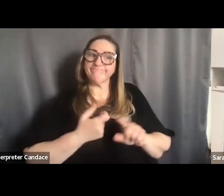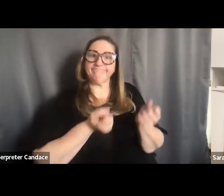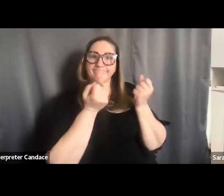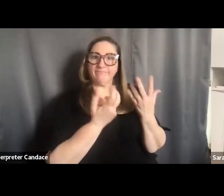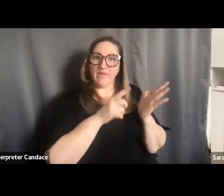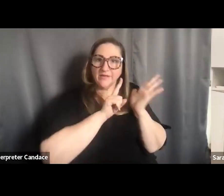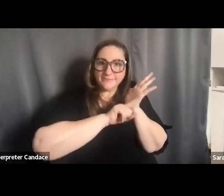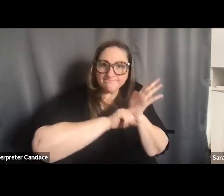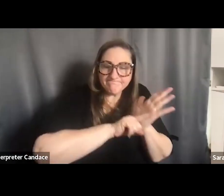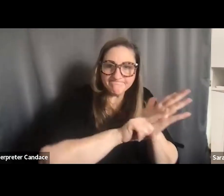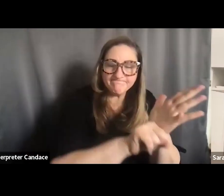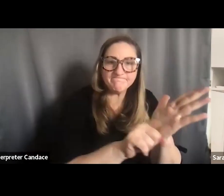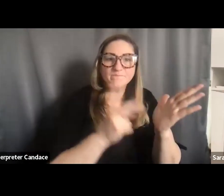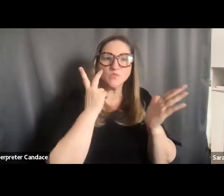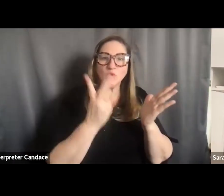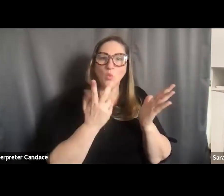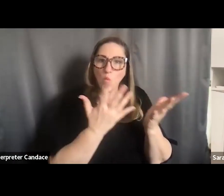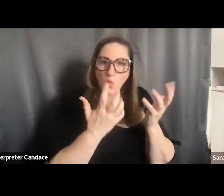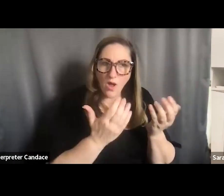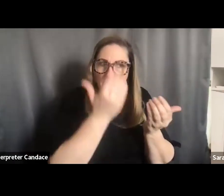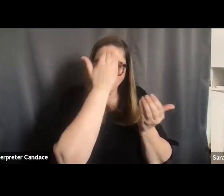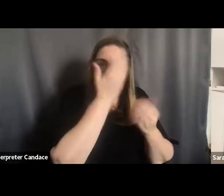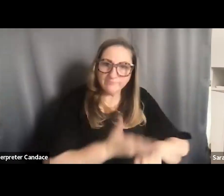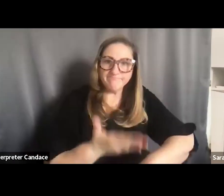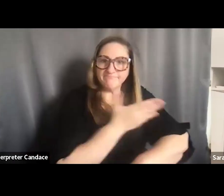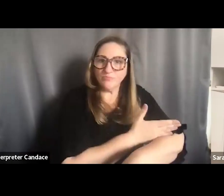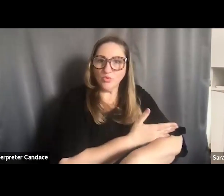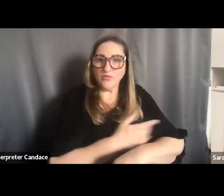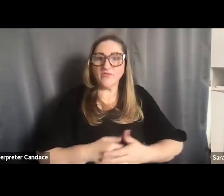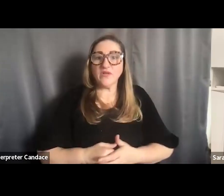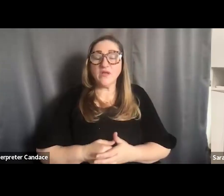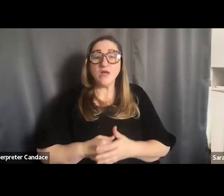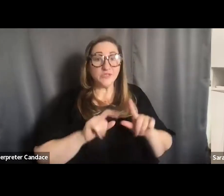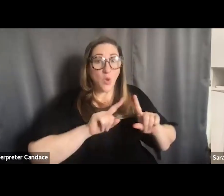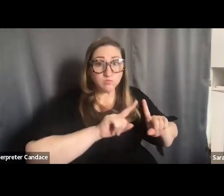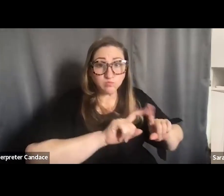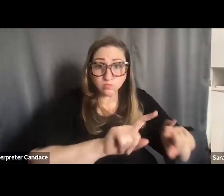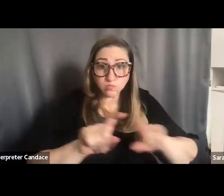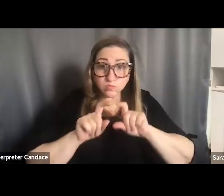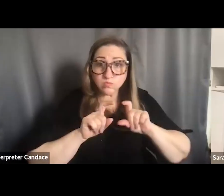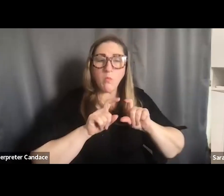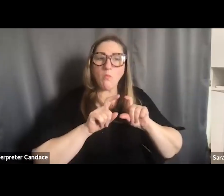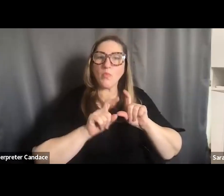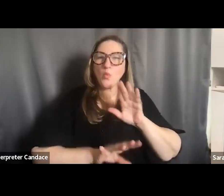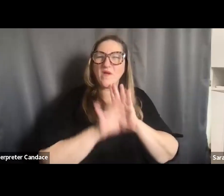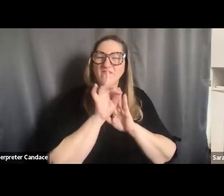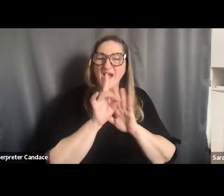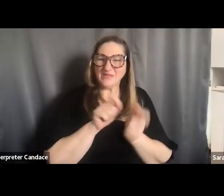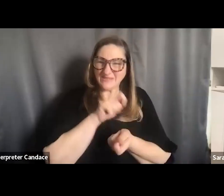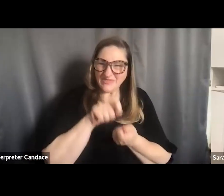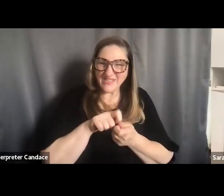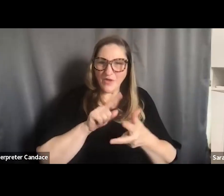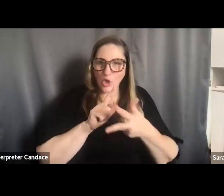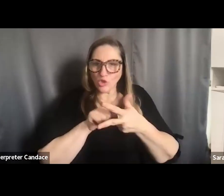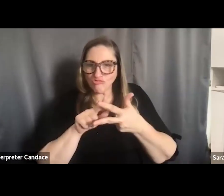better conditions. We defined 3 key issue areas from that work and activated workers across the ecology around